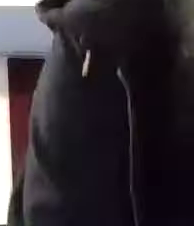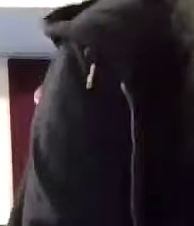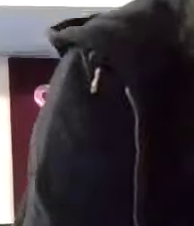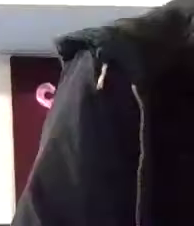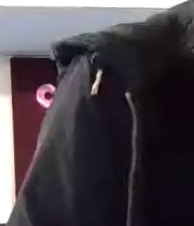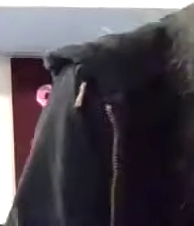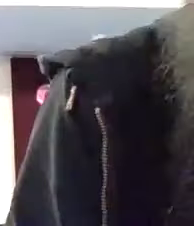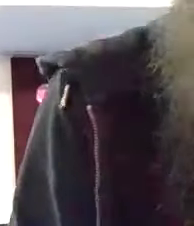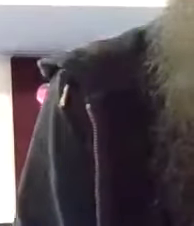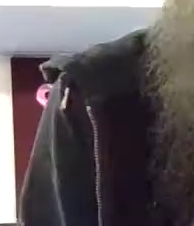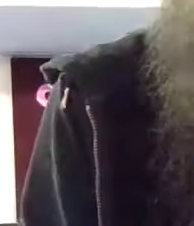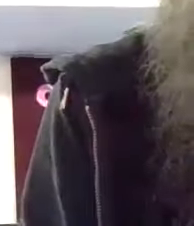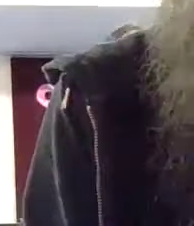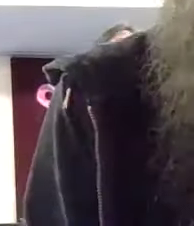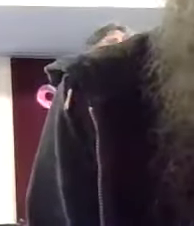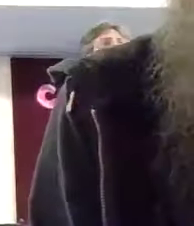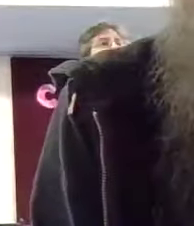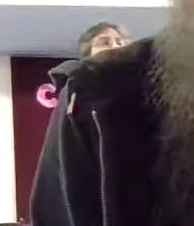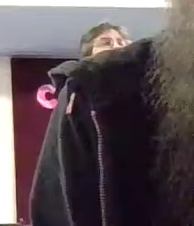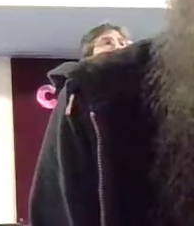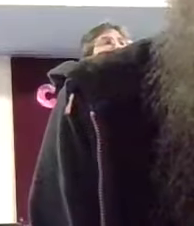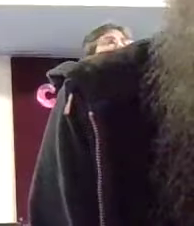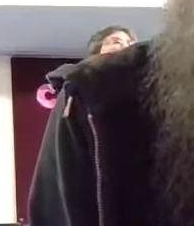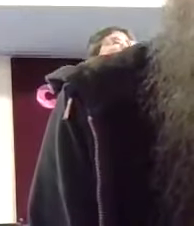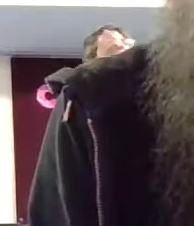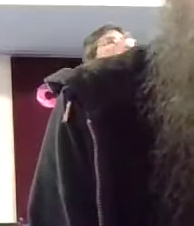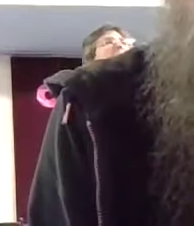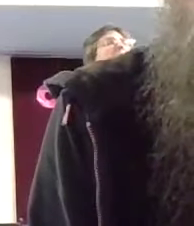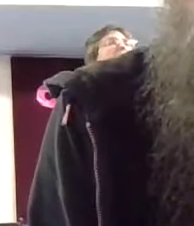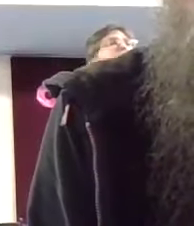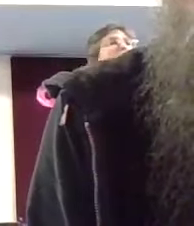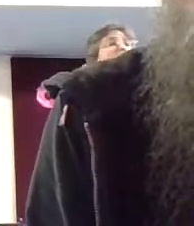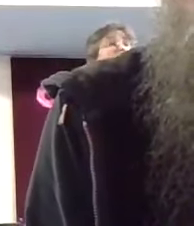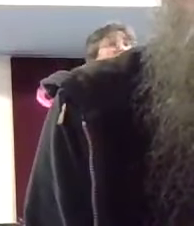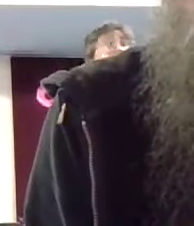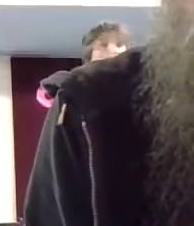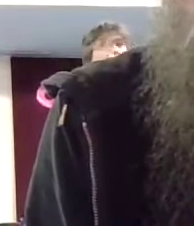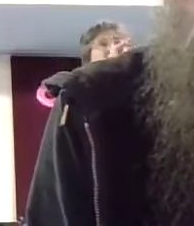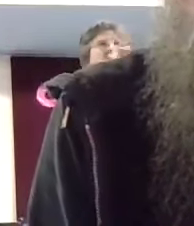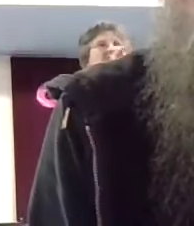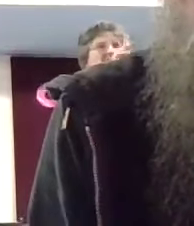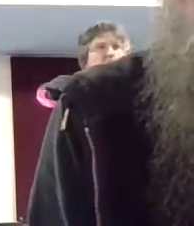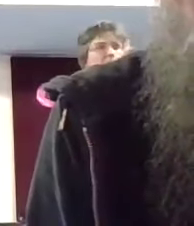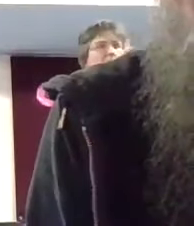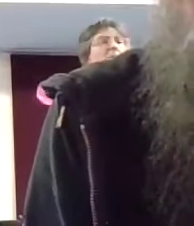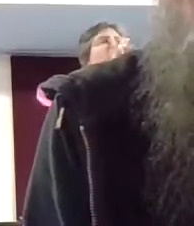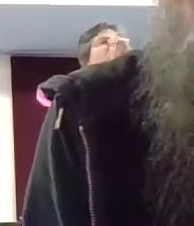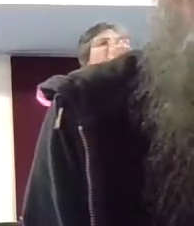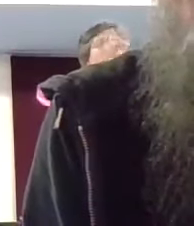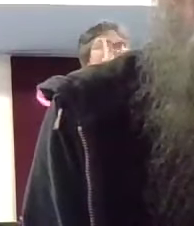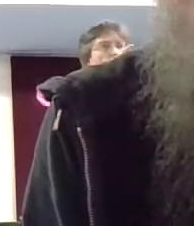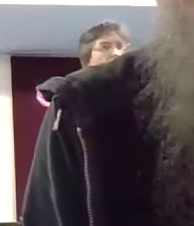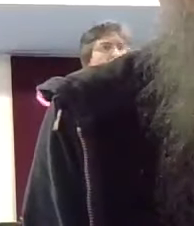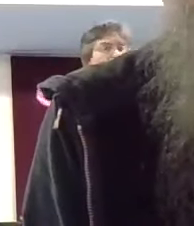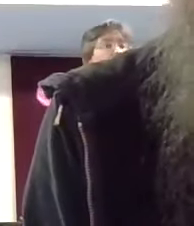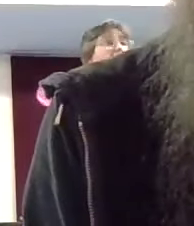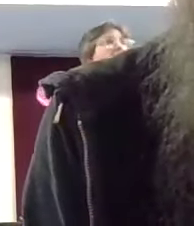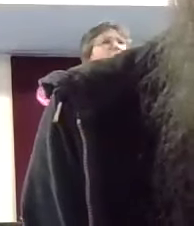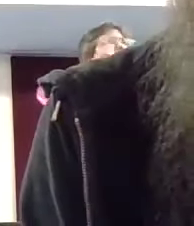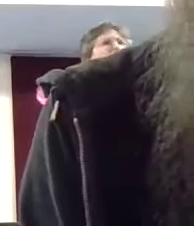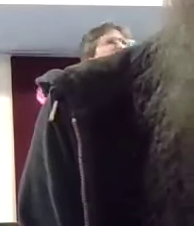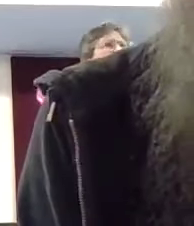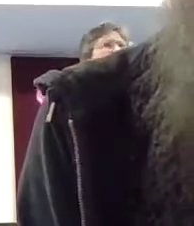Hi, folks. My name is Todd Barton, Chief Policy Officer. I think we're still looking for Nick Langworthy, but he might not be able to be with us for